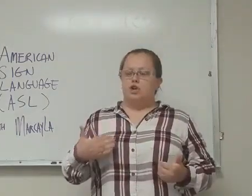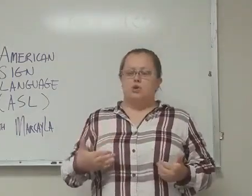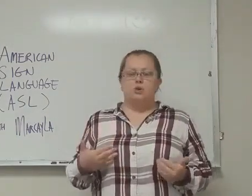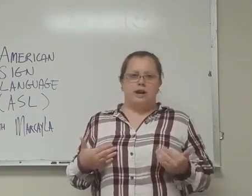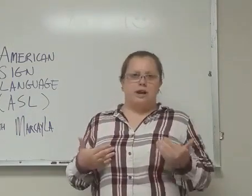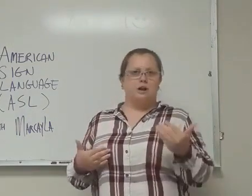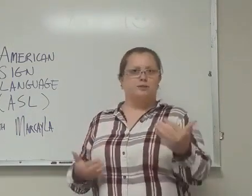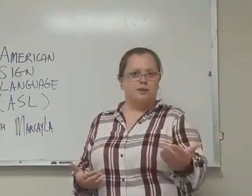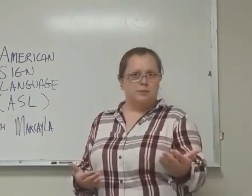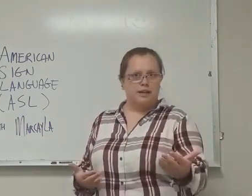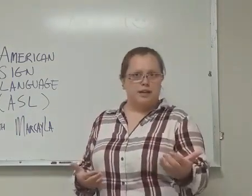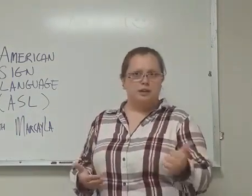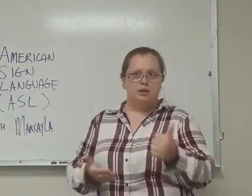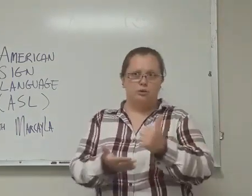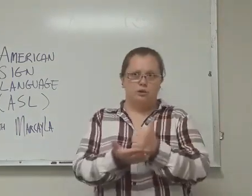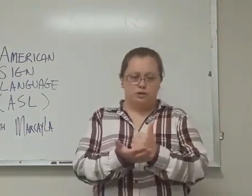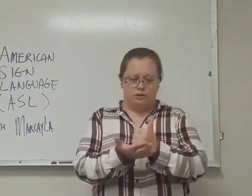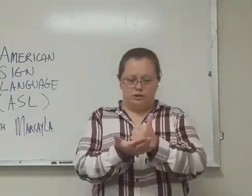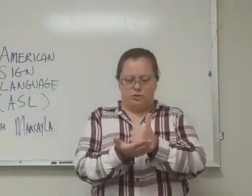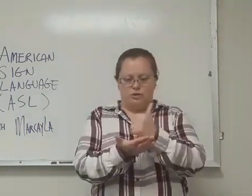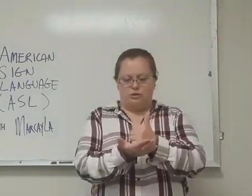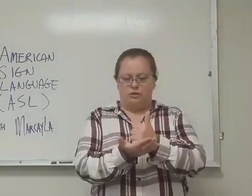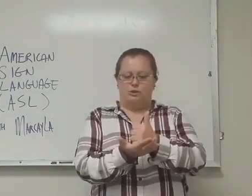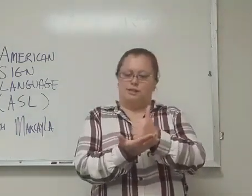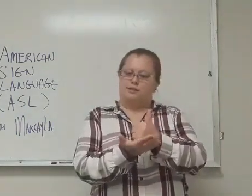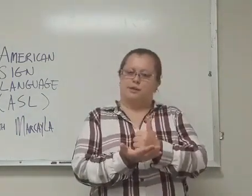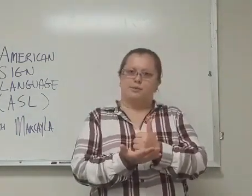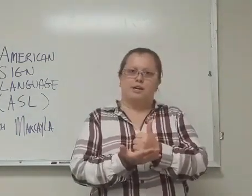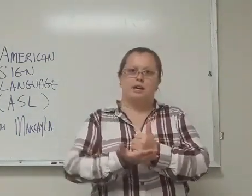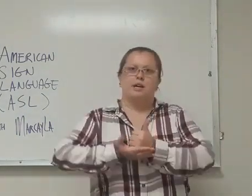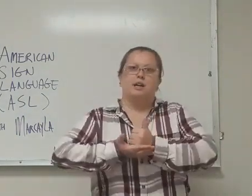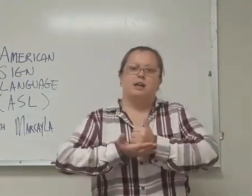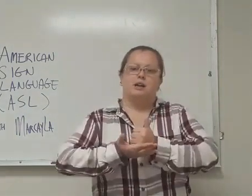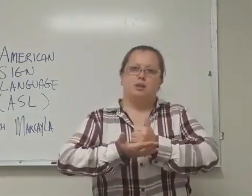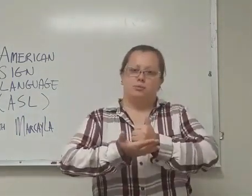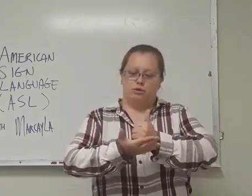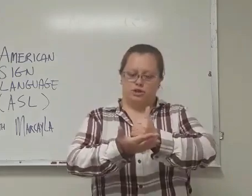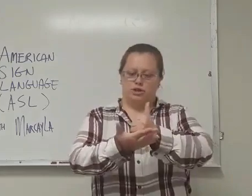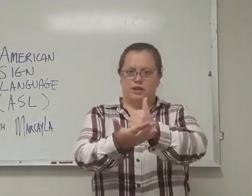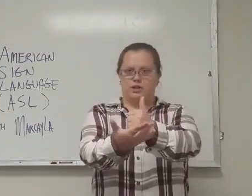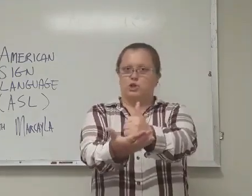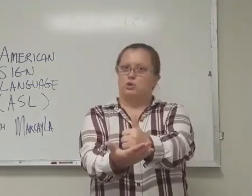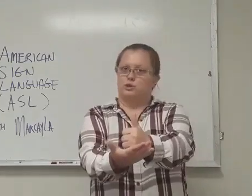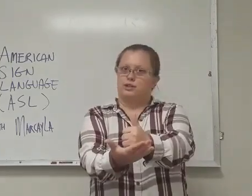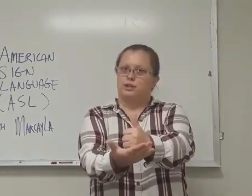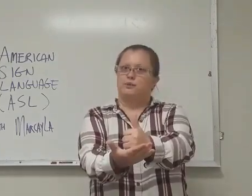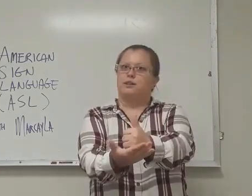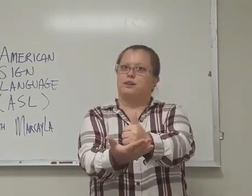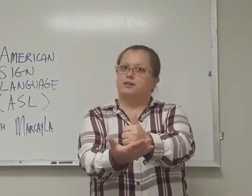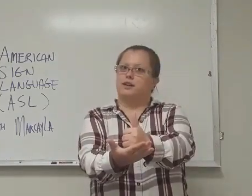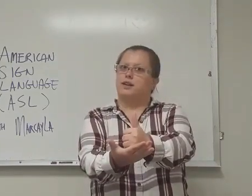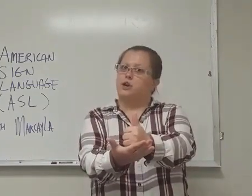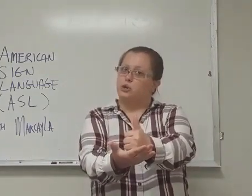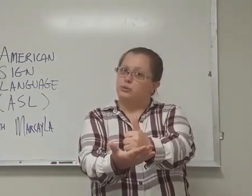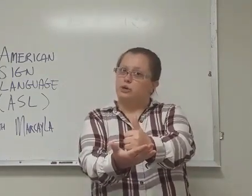you want to help somebody, you would use that same sign and push your hands towards them, and that's saying help